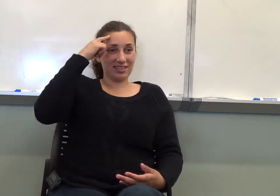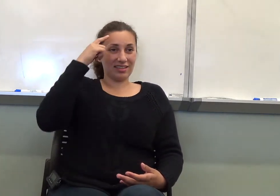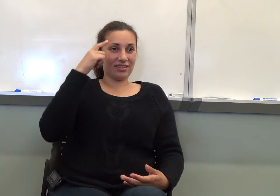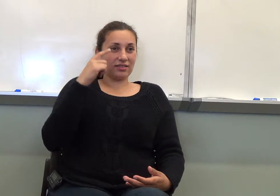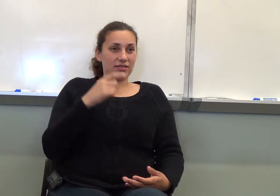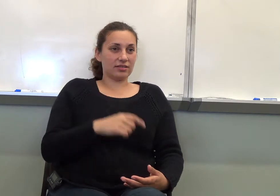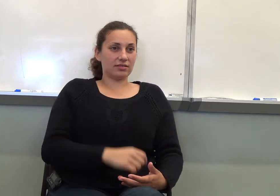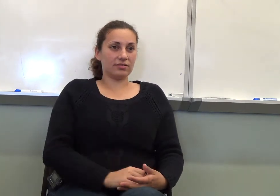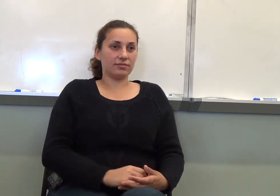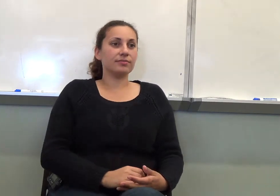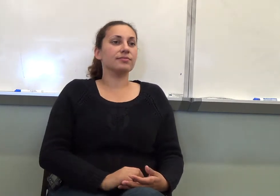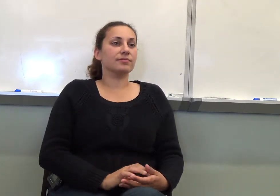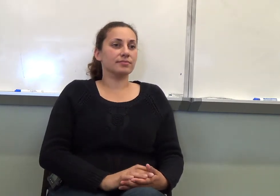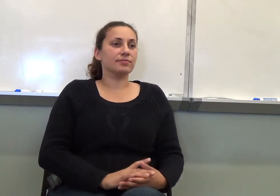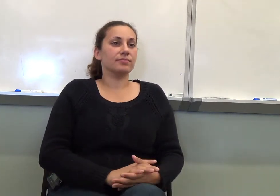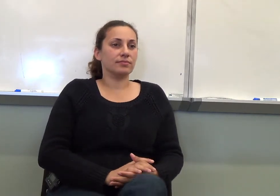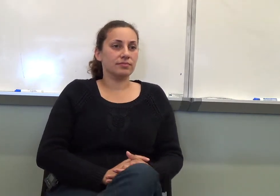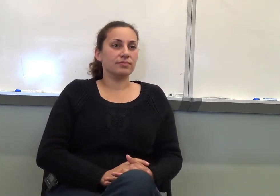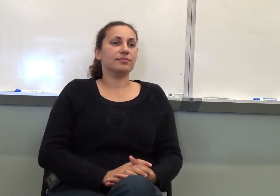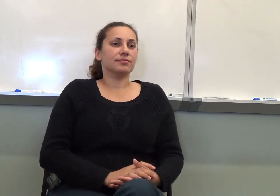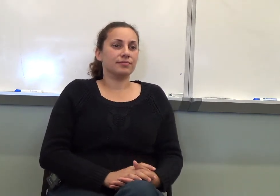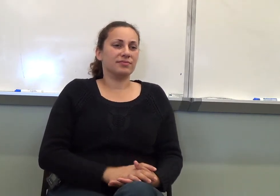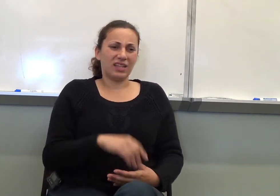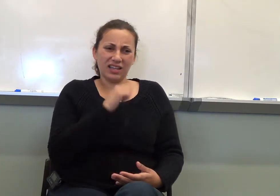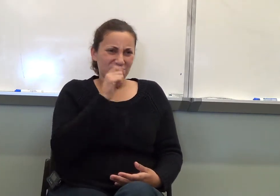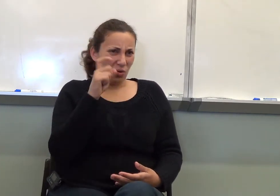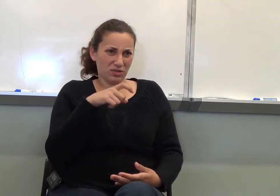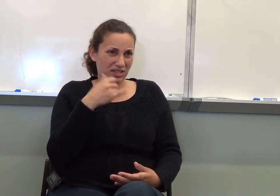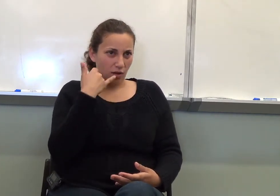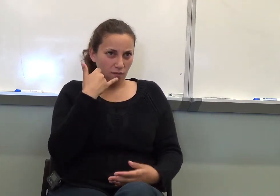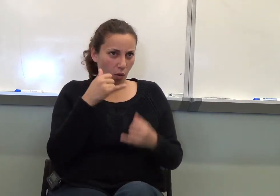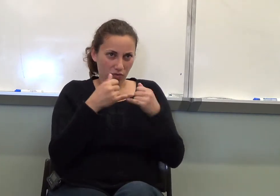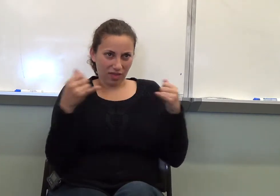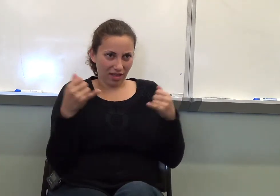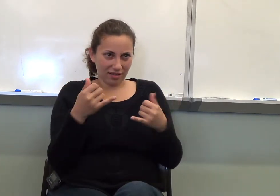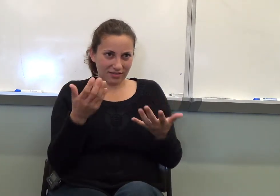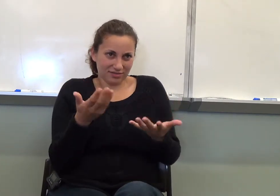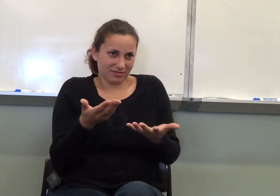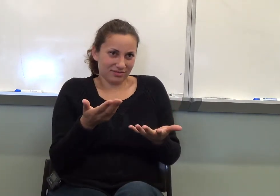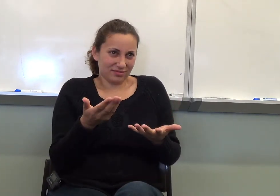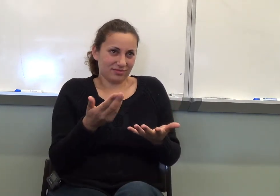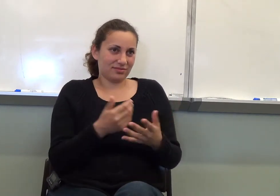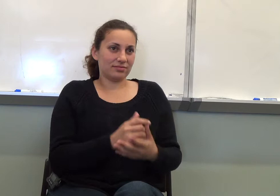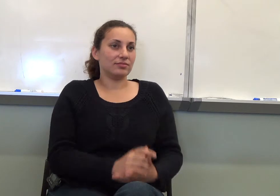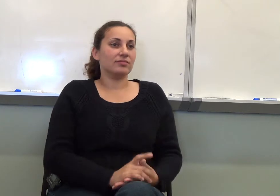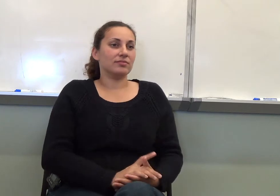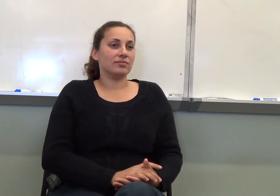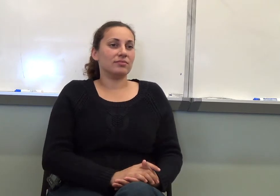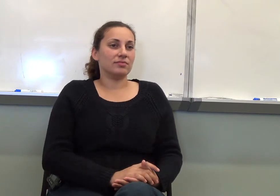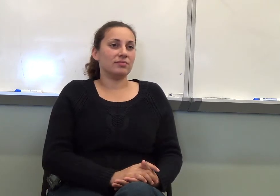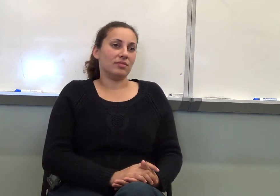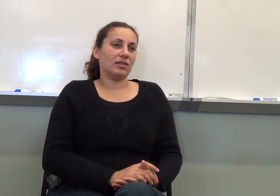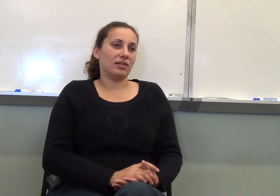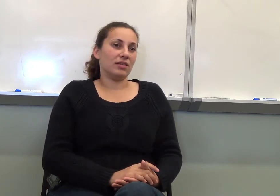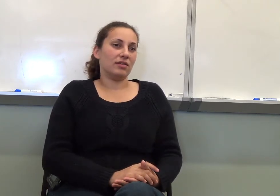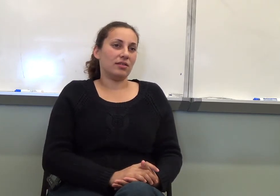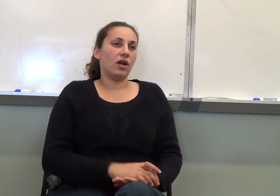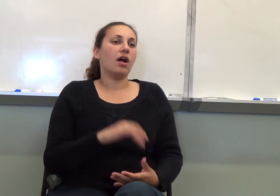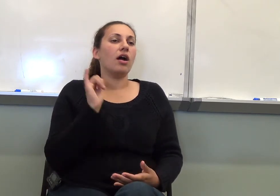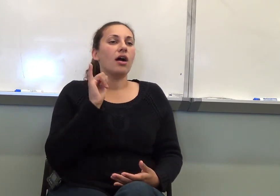And yes, the stuff that's difficult about this is the nitpicky stuff about signs. That's correct. No